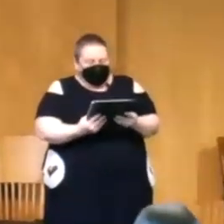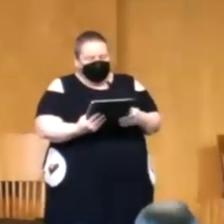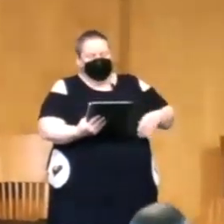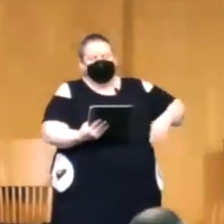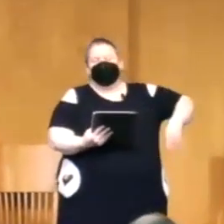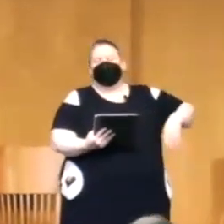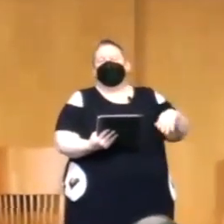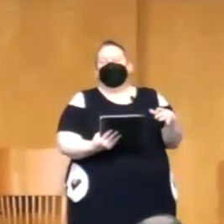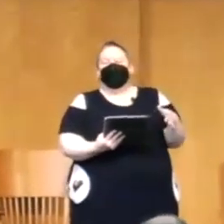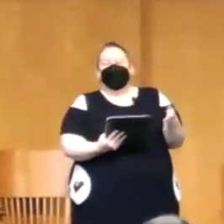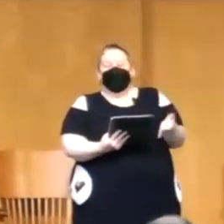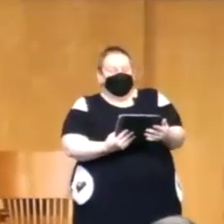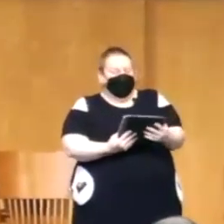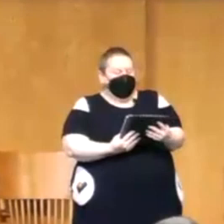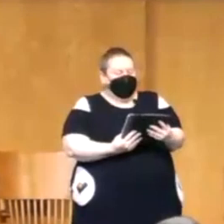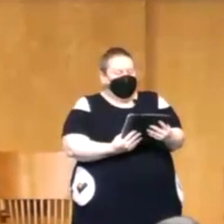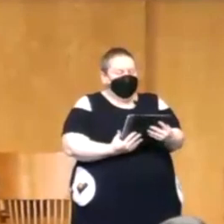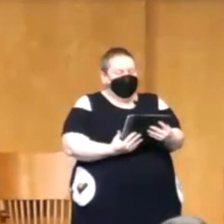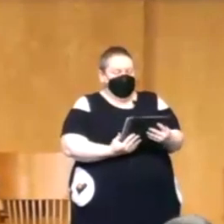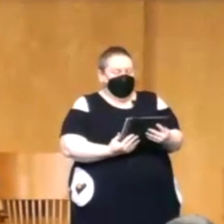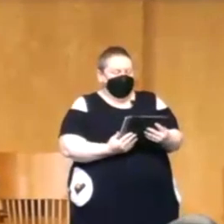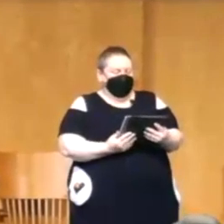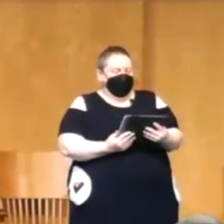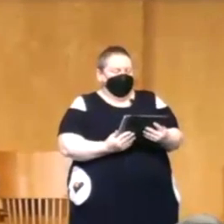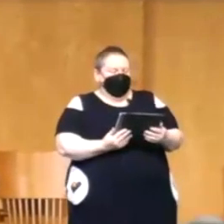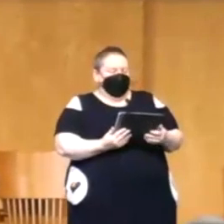somewhere. Our closing words are titled Mind the Gap.